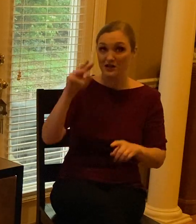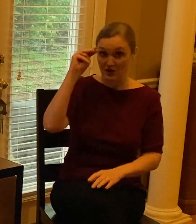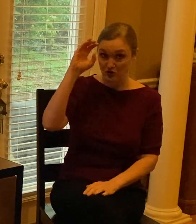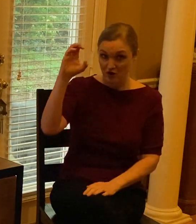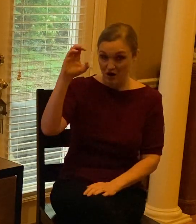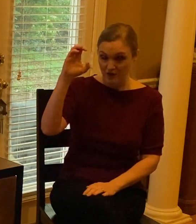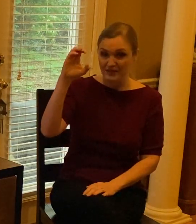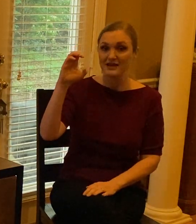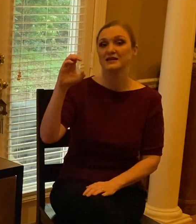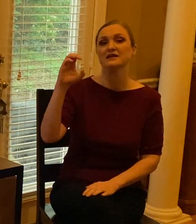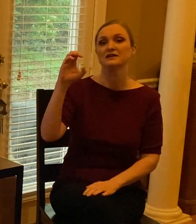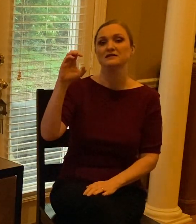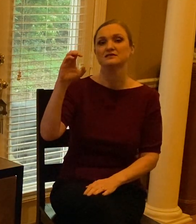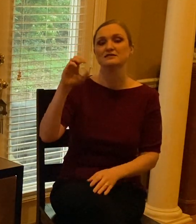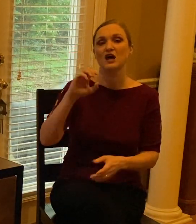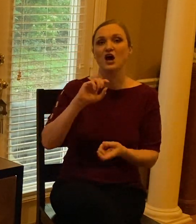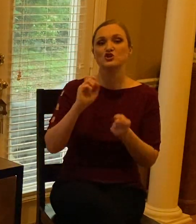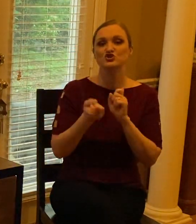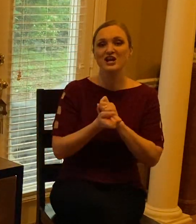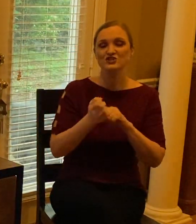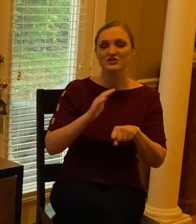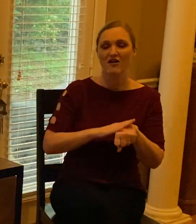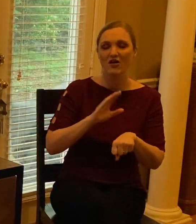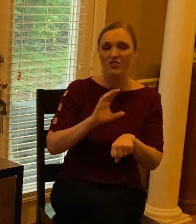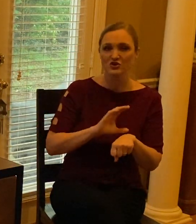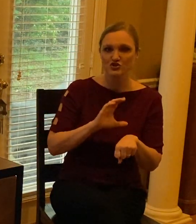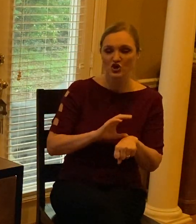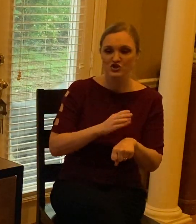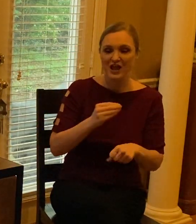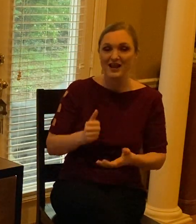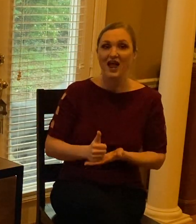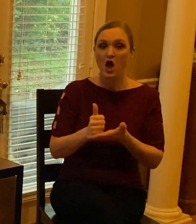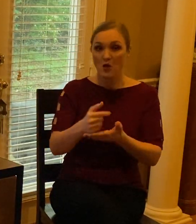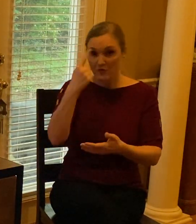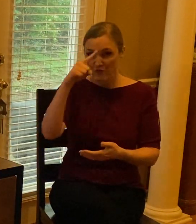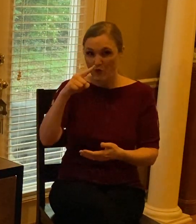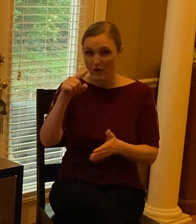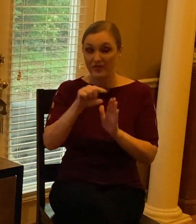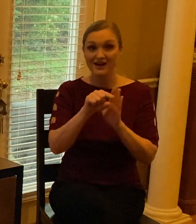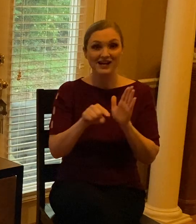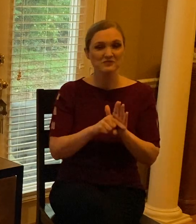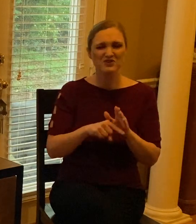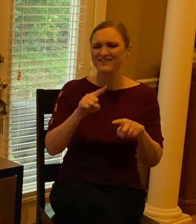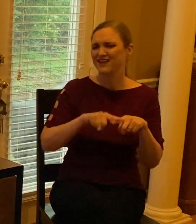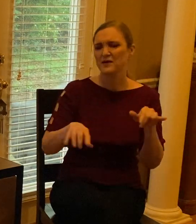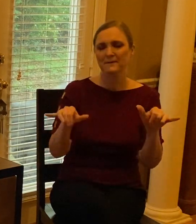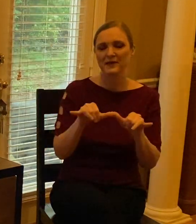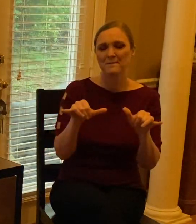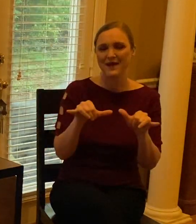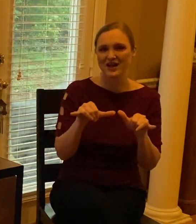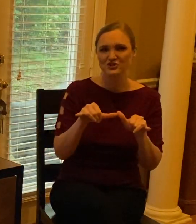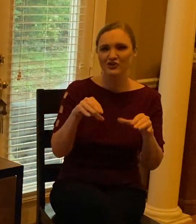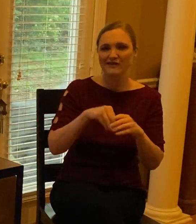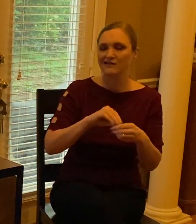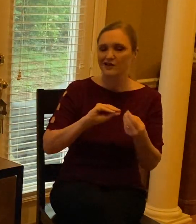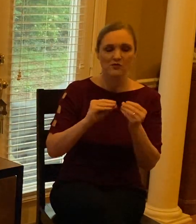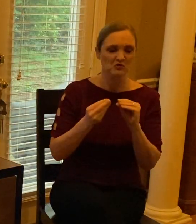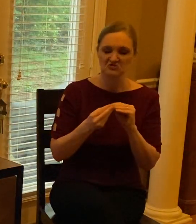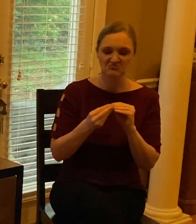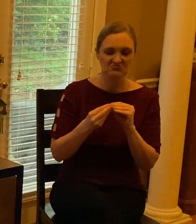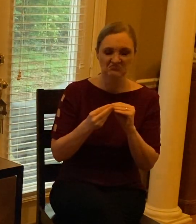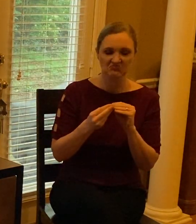on our congregation and on the gospel of Jesus Christ cannot be measured in membership